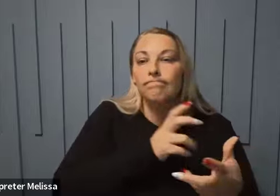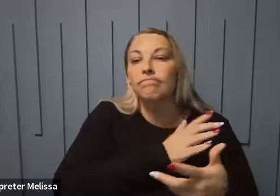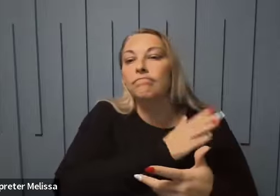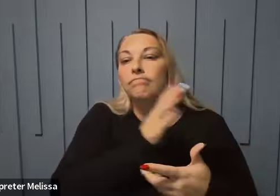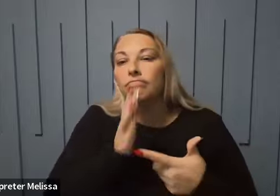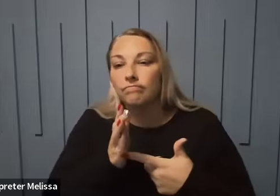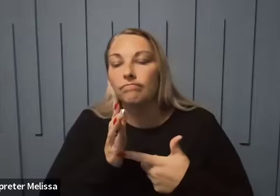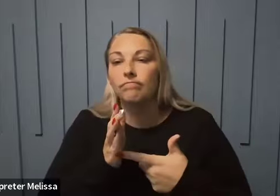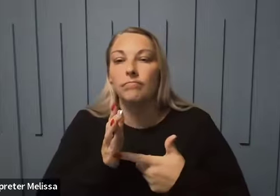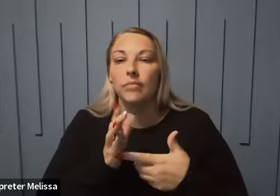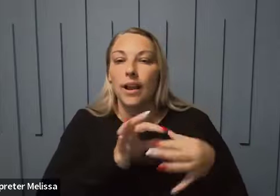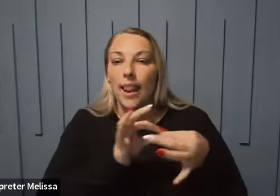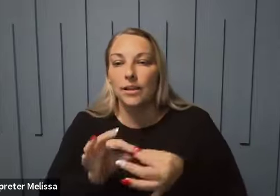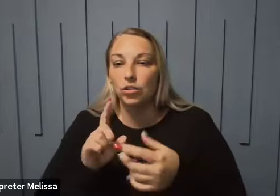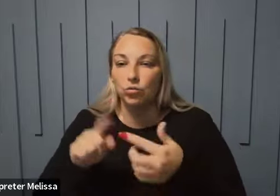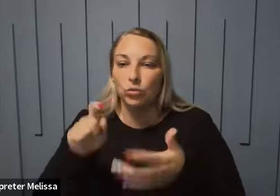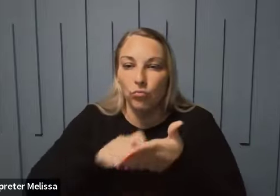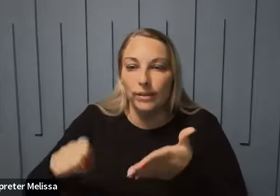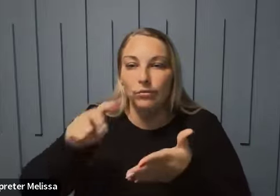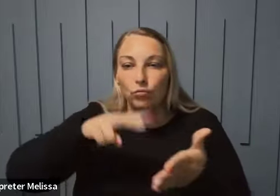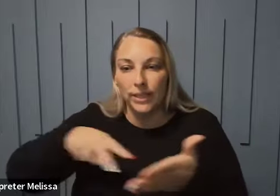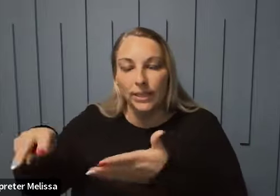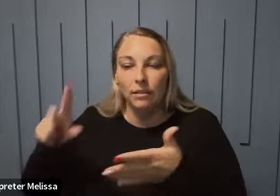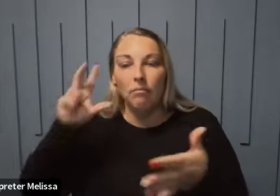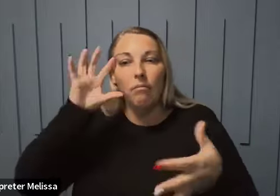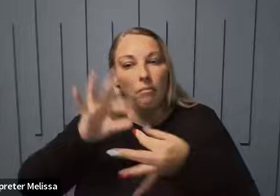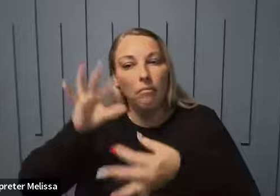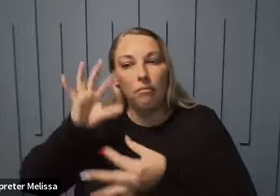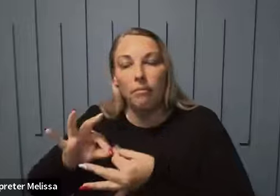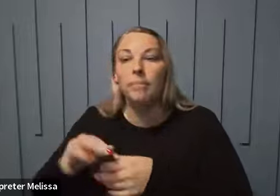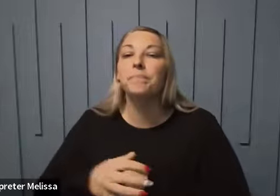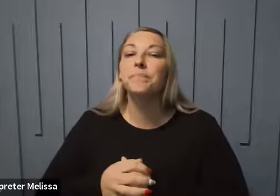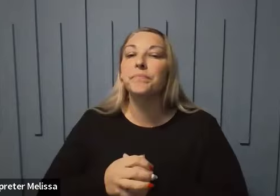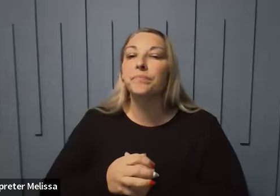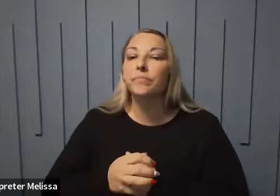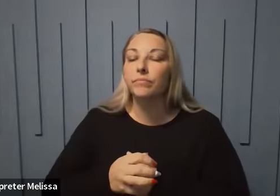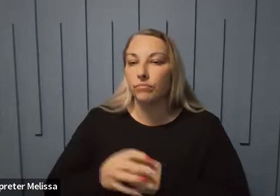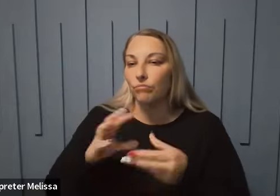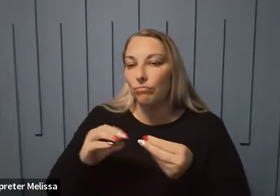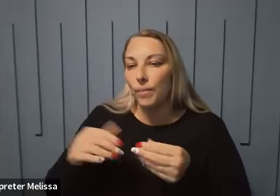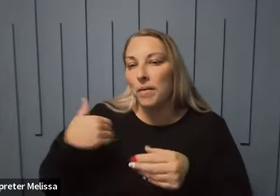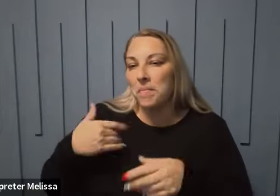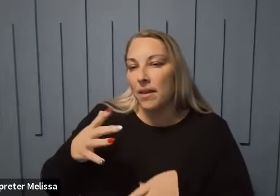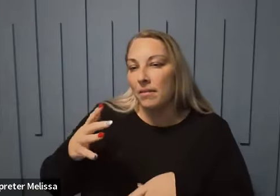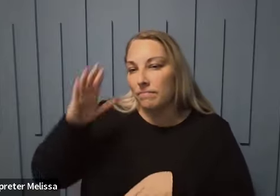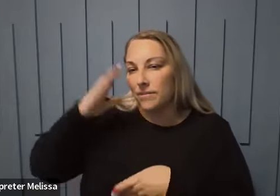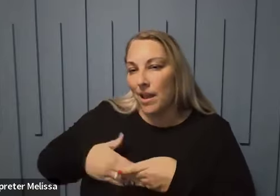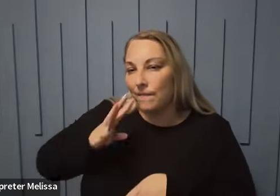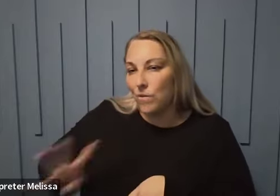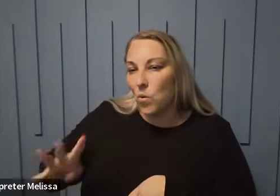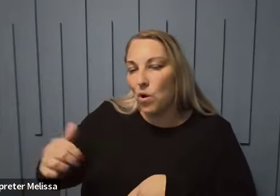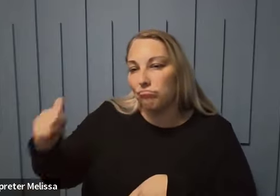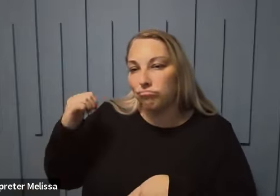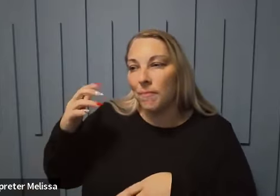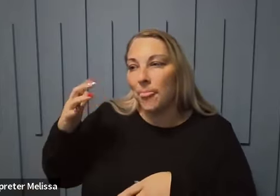one time my son was 4 and he came in the bathroom and I was getting ready and he's like doing a little 4-year-old, like writing a list because